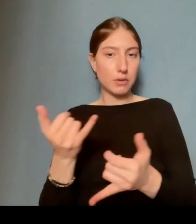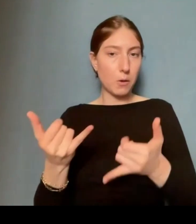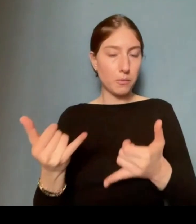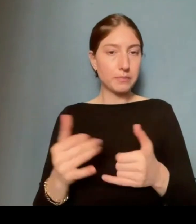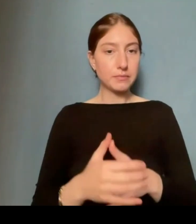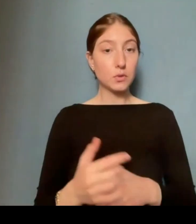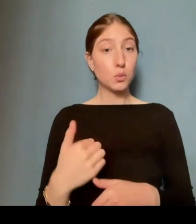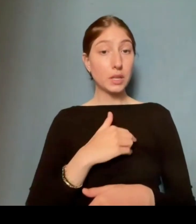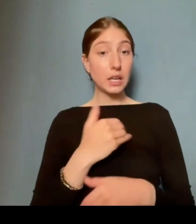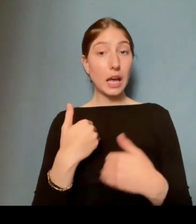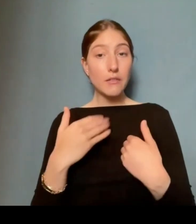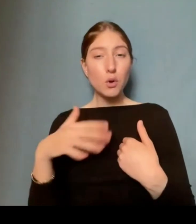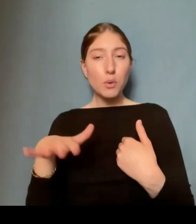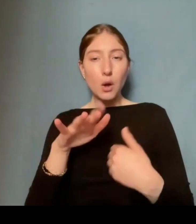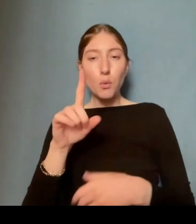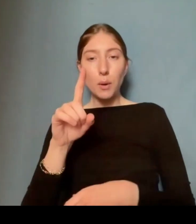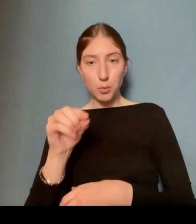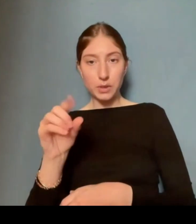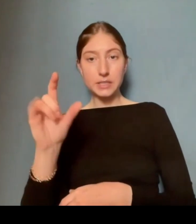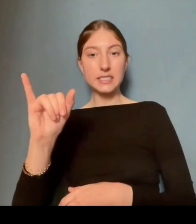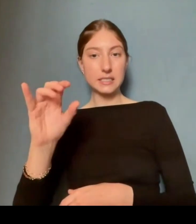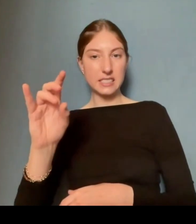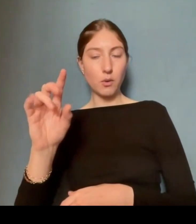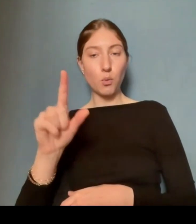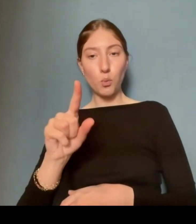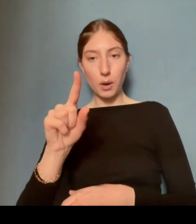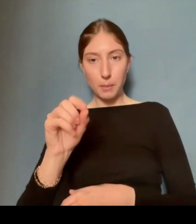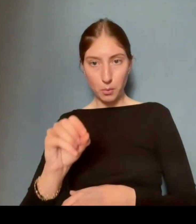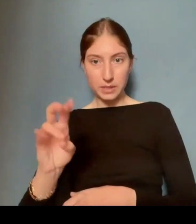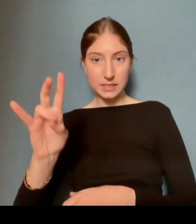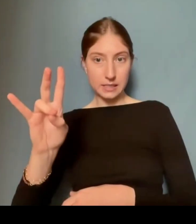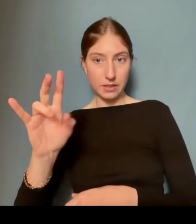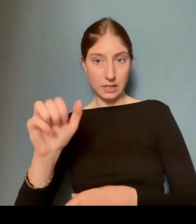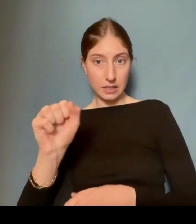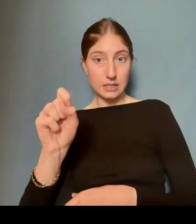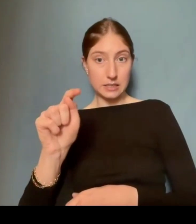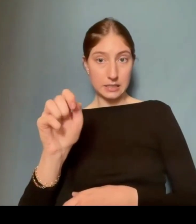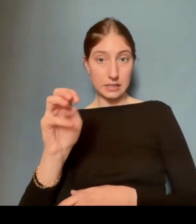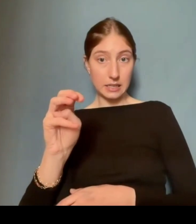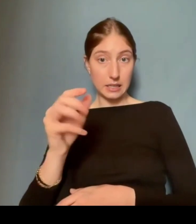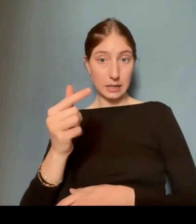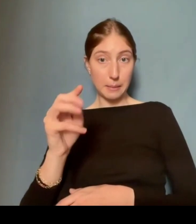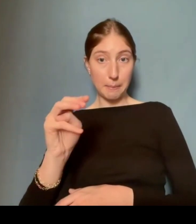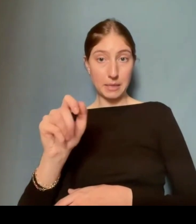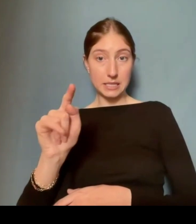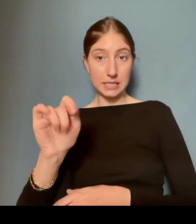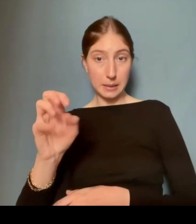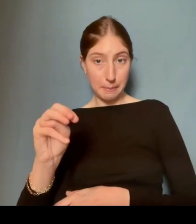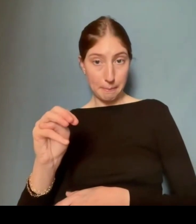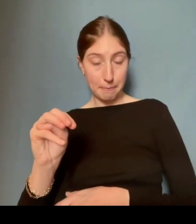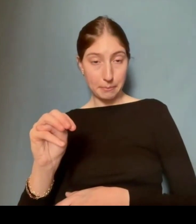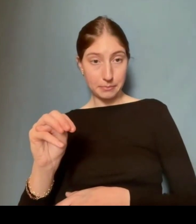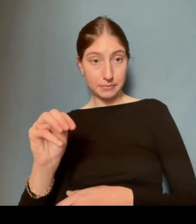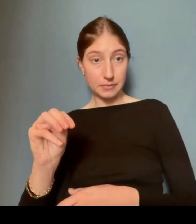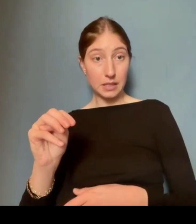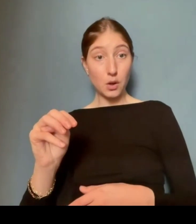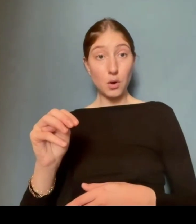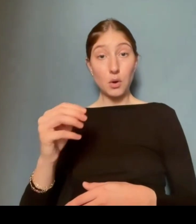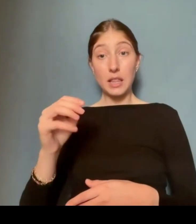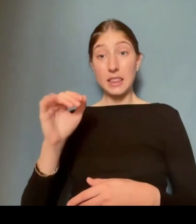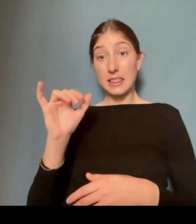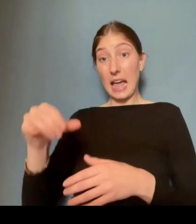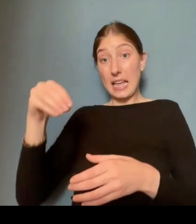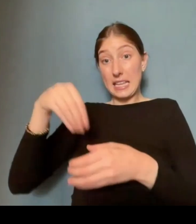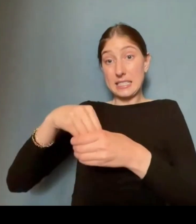1.7 diopters of astigmatism in your right eye, Right. in your cornea. Right. So we expect there to be that left over if we didn't